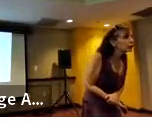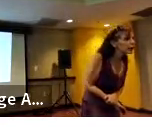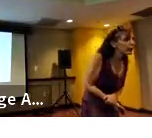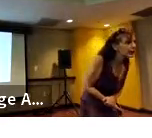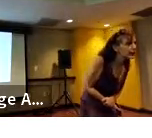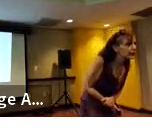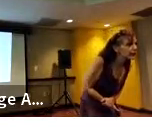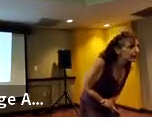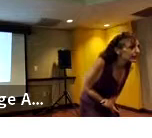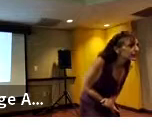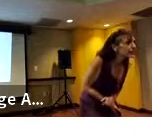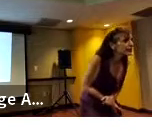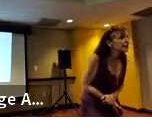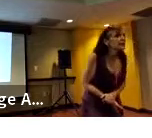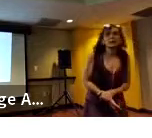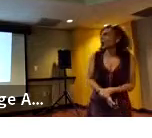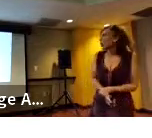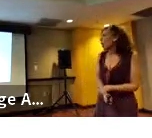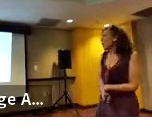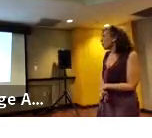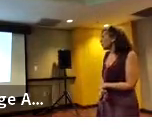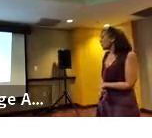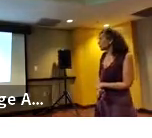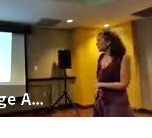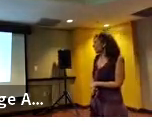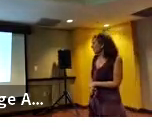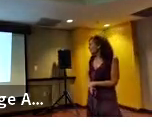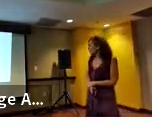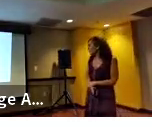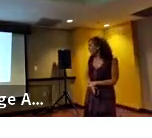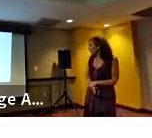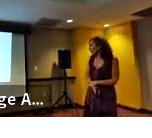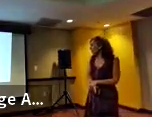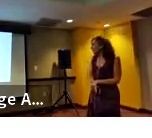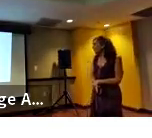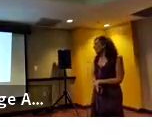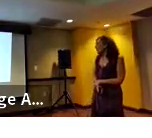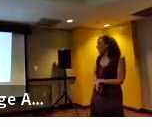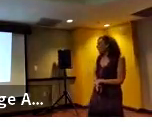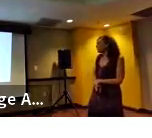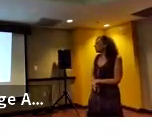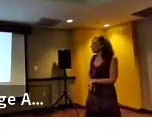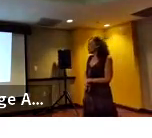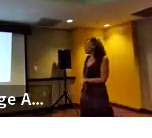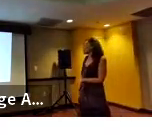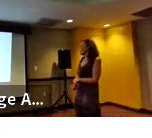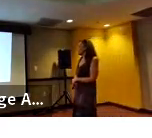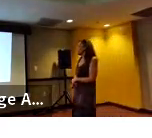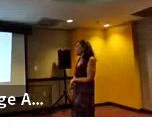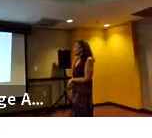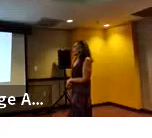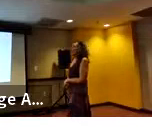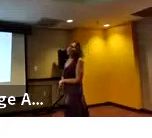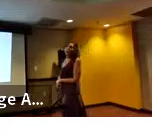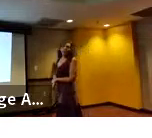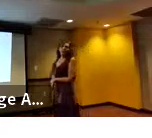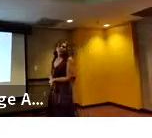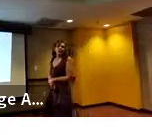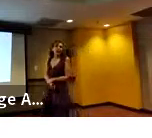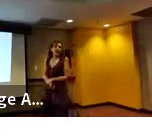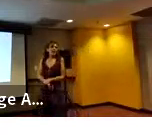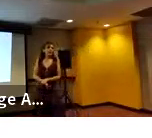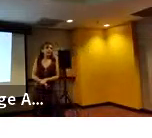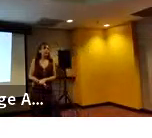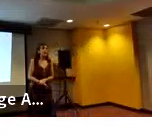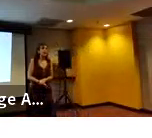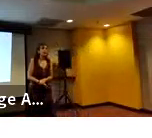what inclusion is, isn't it? So I thought that was very, very important. He helped develop, again,